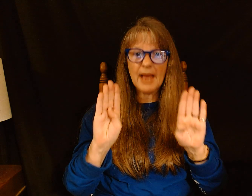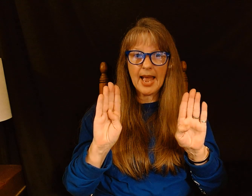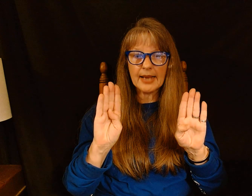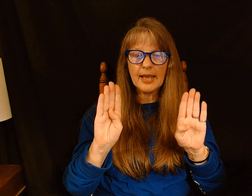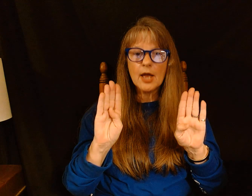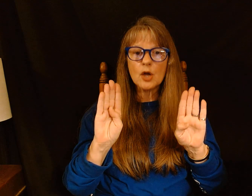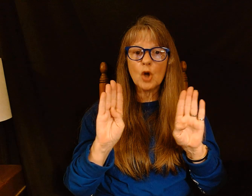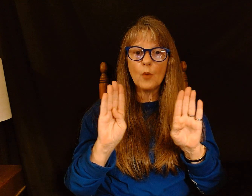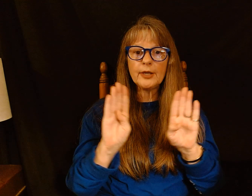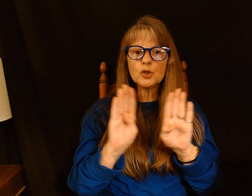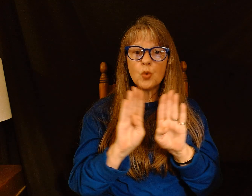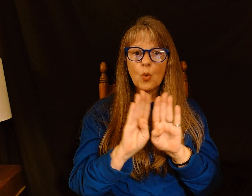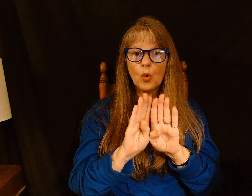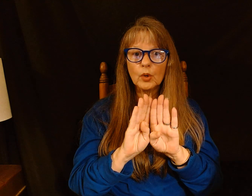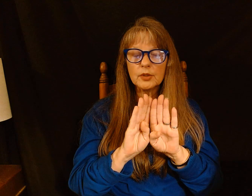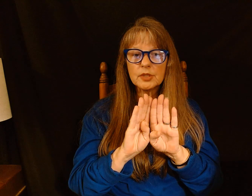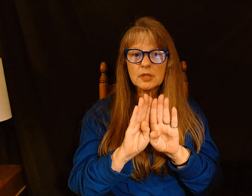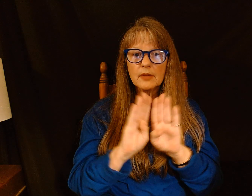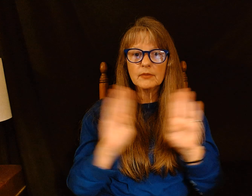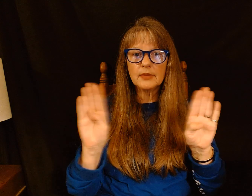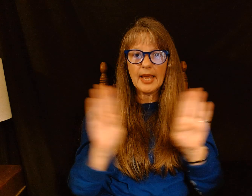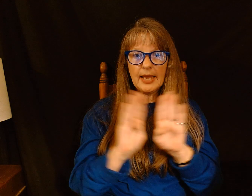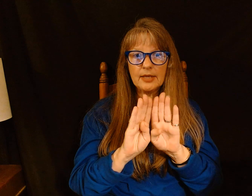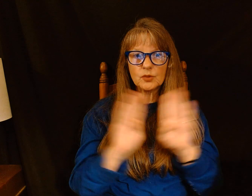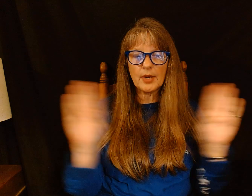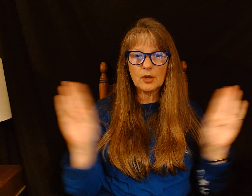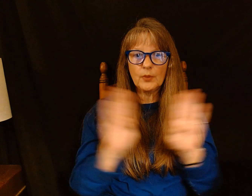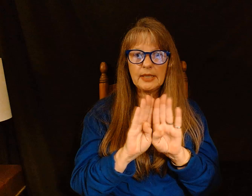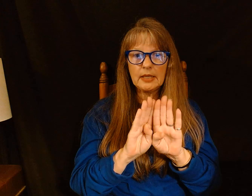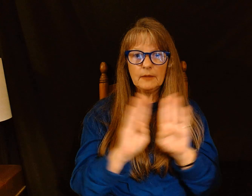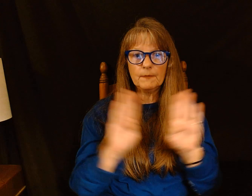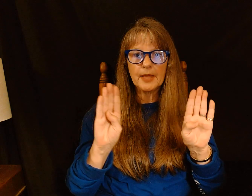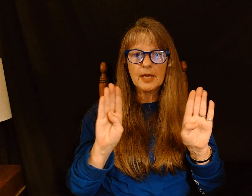back, going towards the hands, right? Going in. So